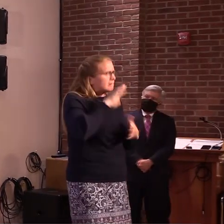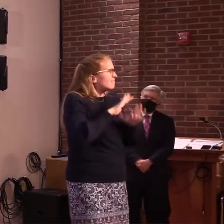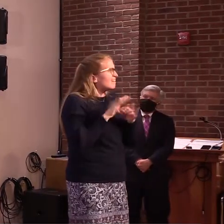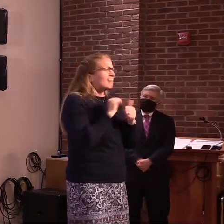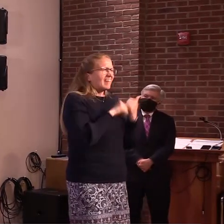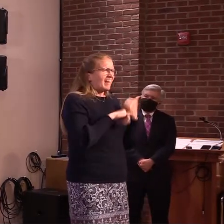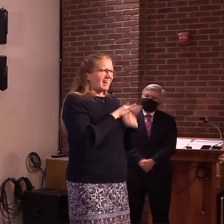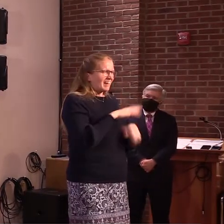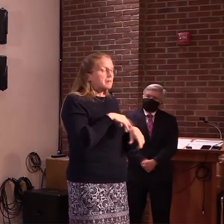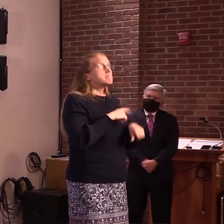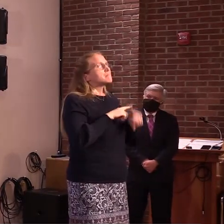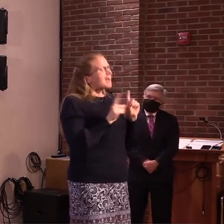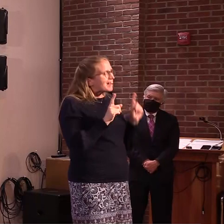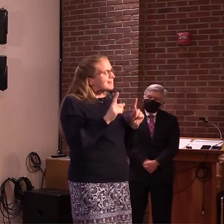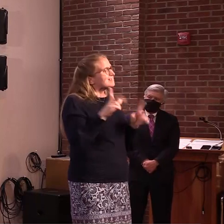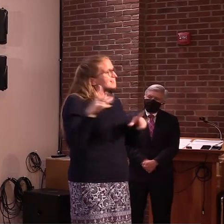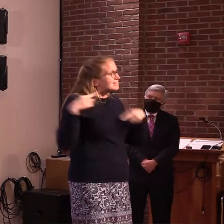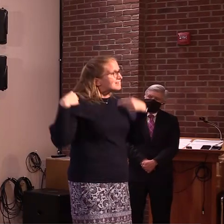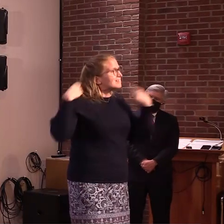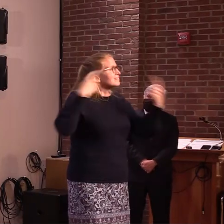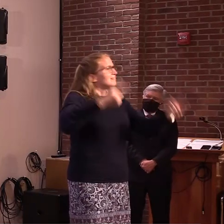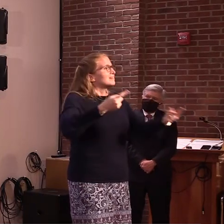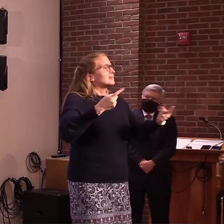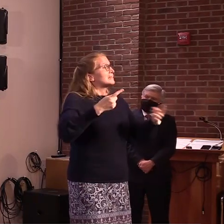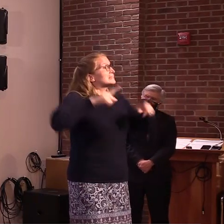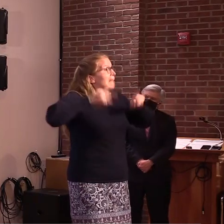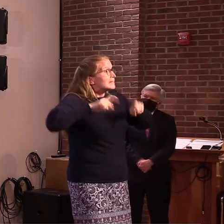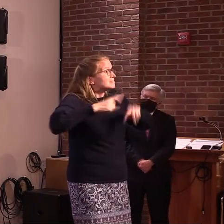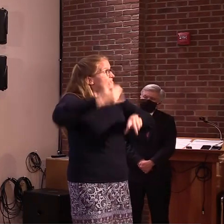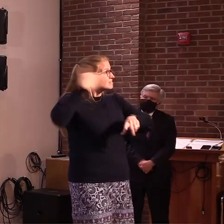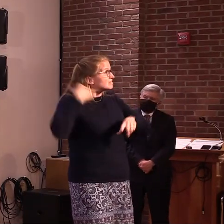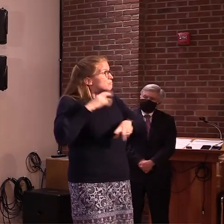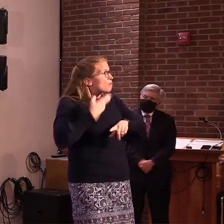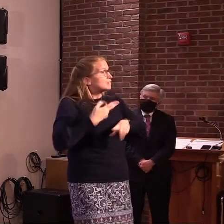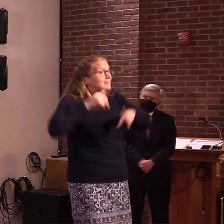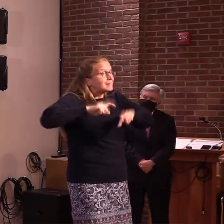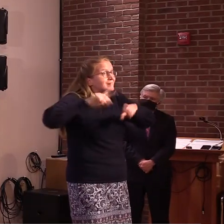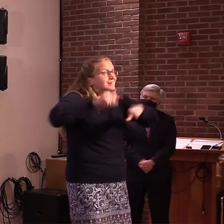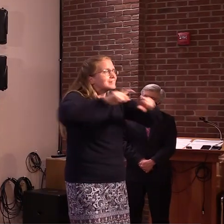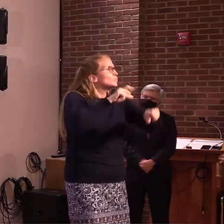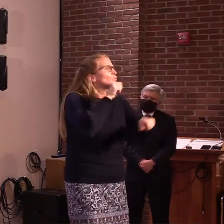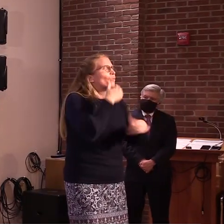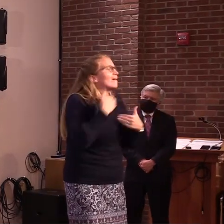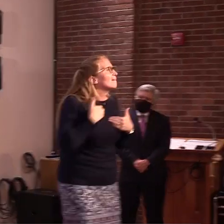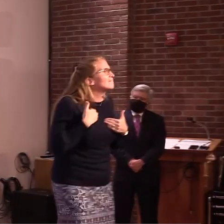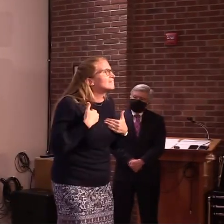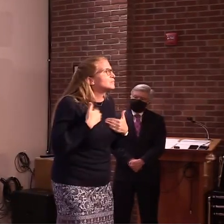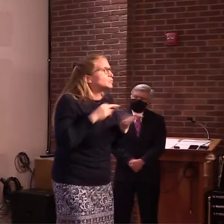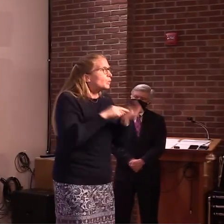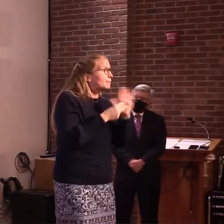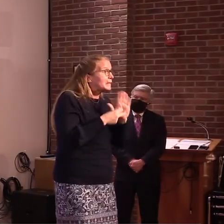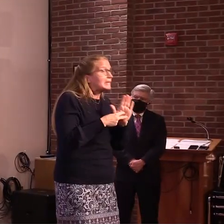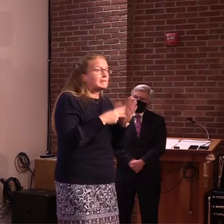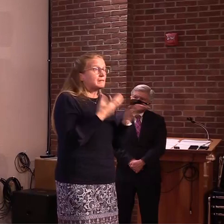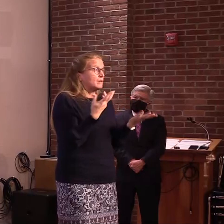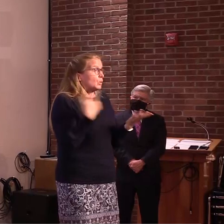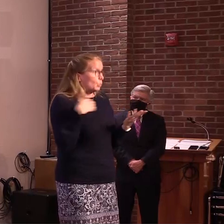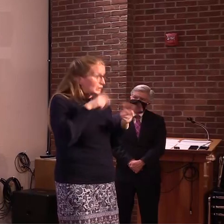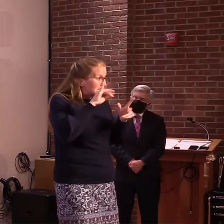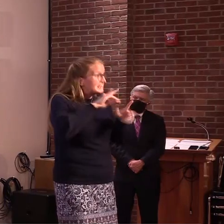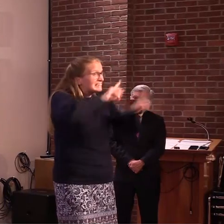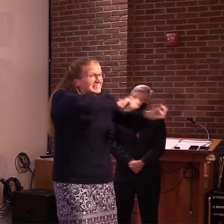capacity and enable people to be labeled as truly test positive and no symptoms. Then there's the